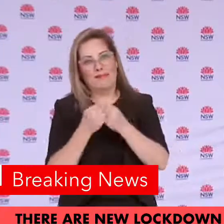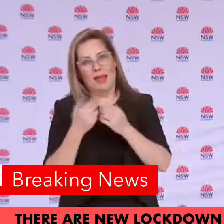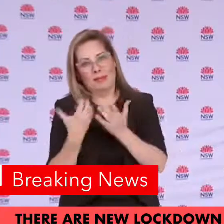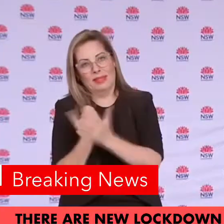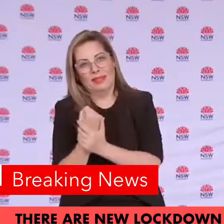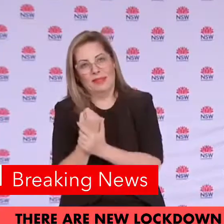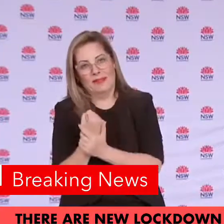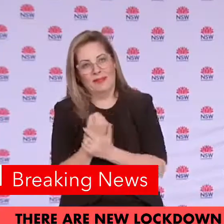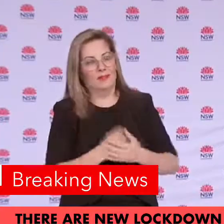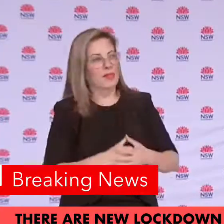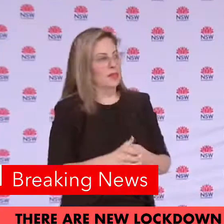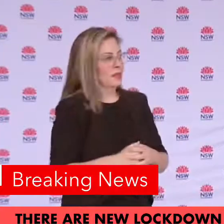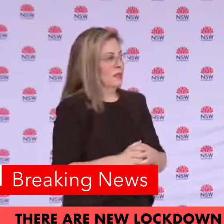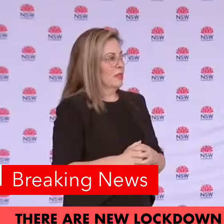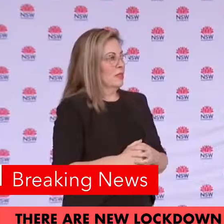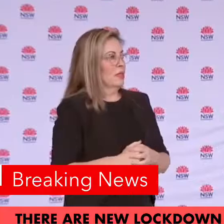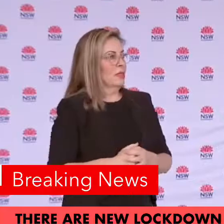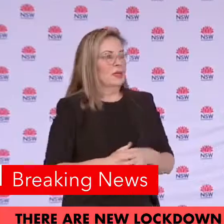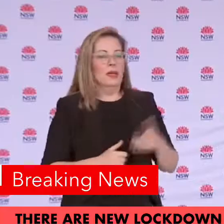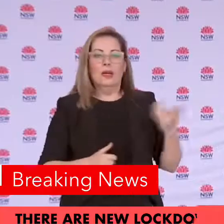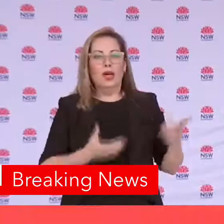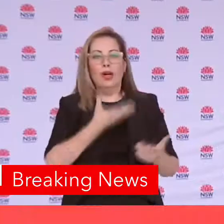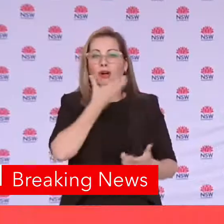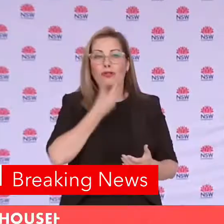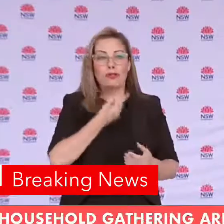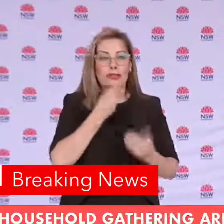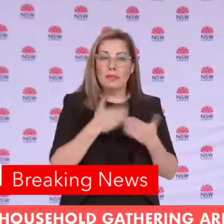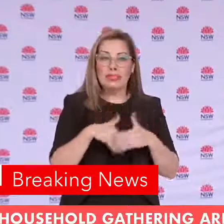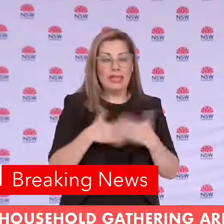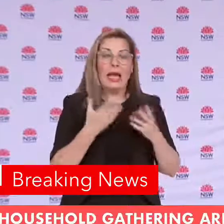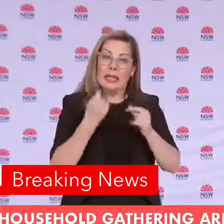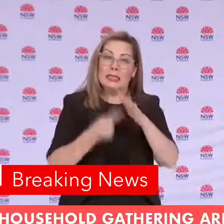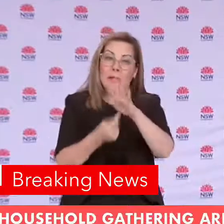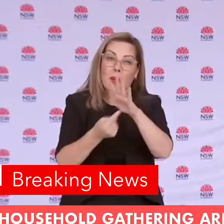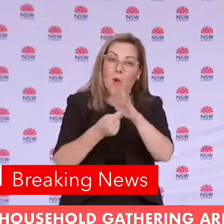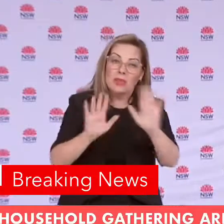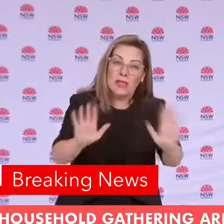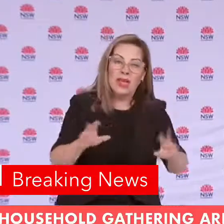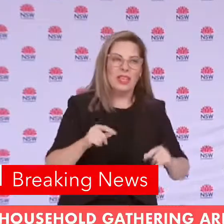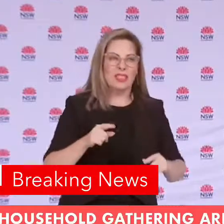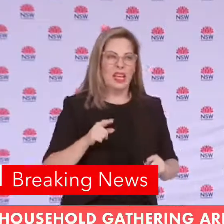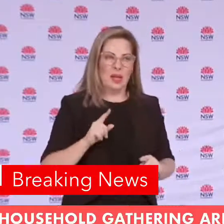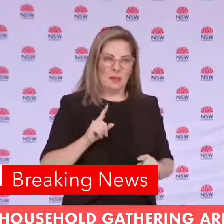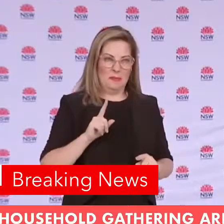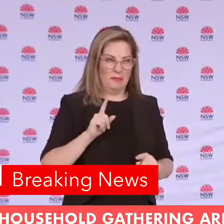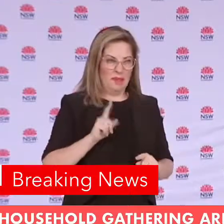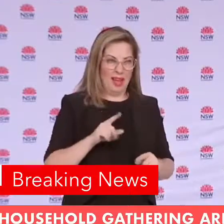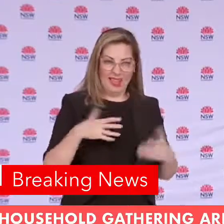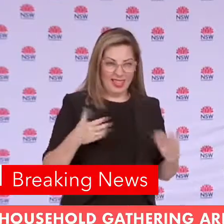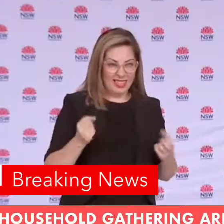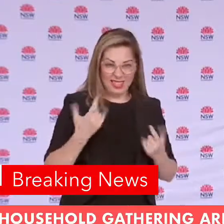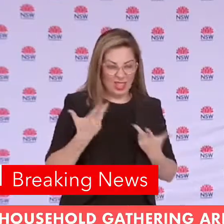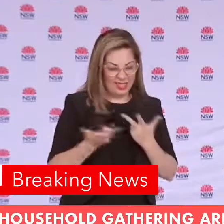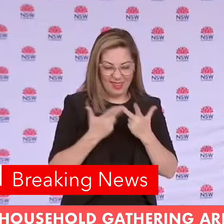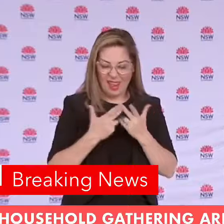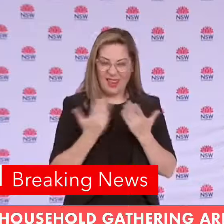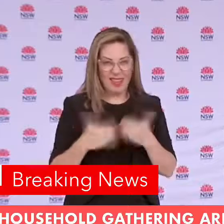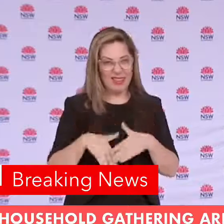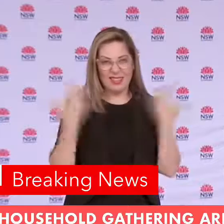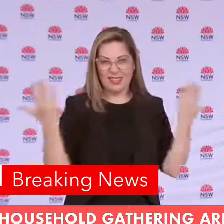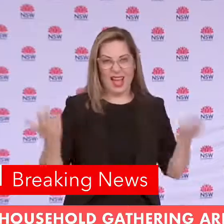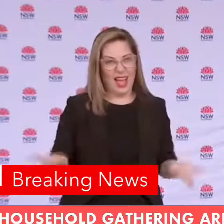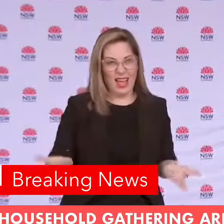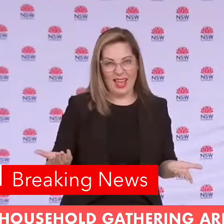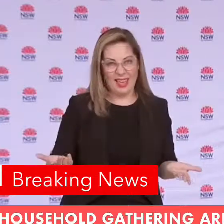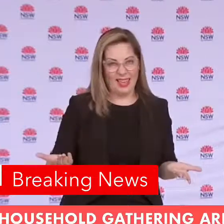many people, but it is just another day. Is it worth rushing through a lockdown to potentially see this cluster exponentially